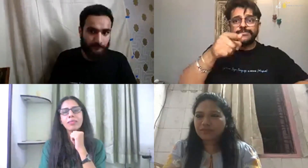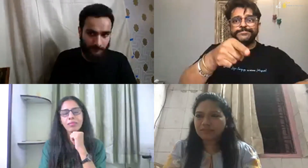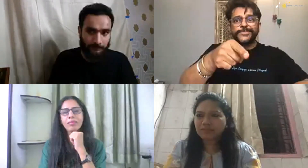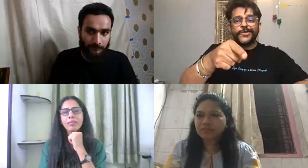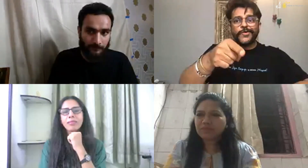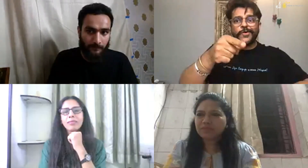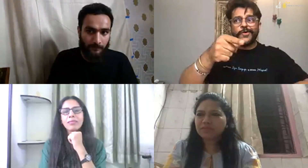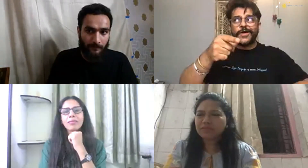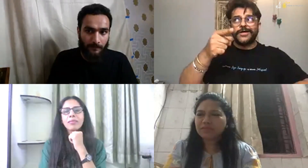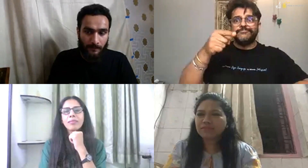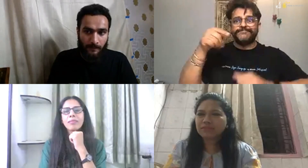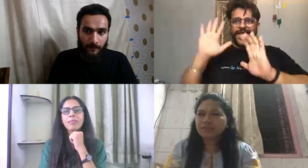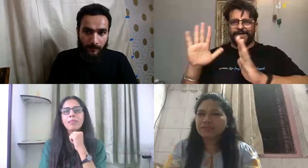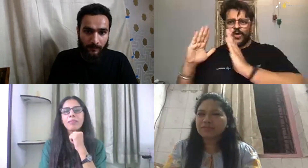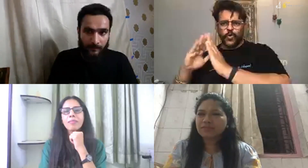Shweta,